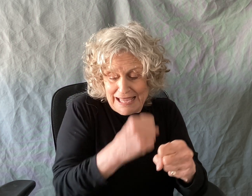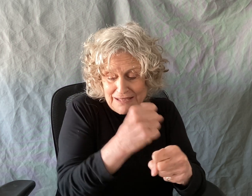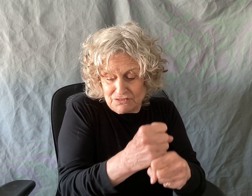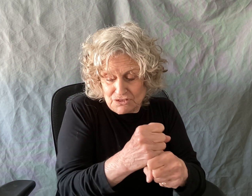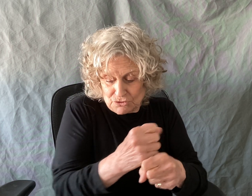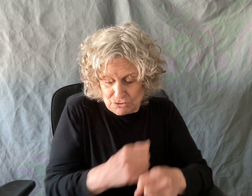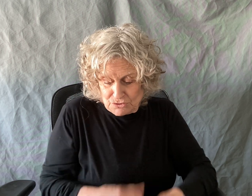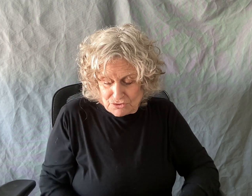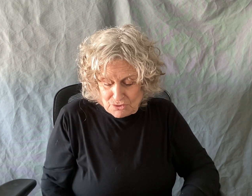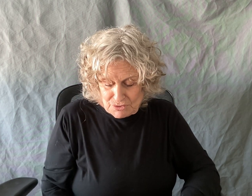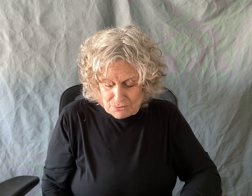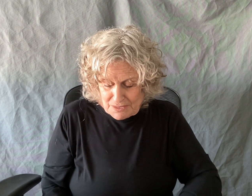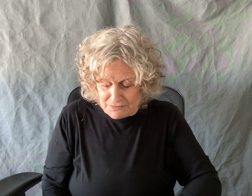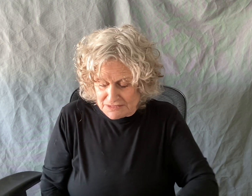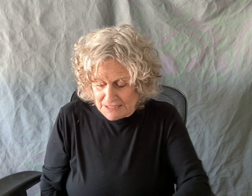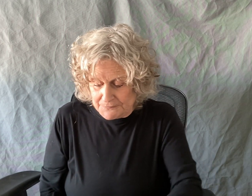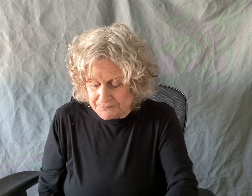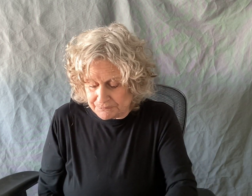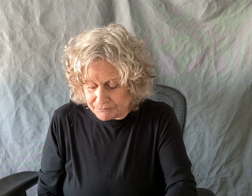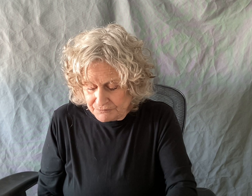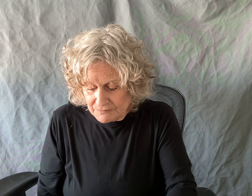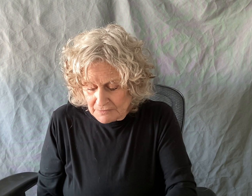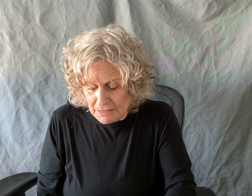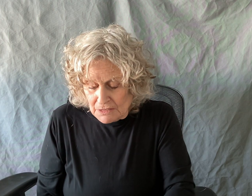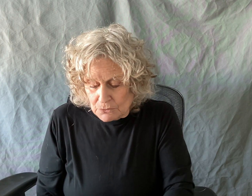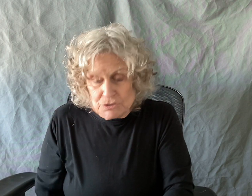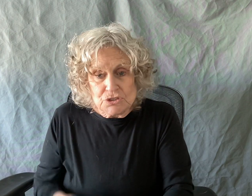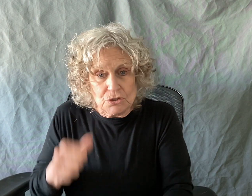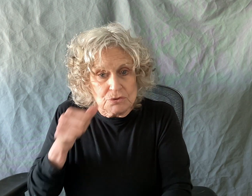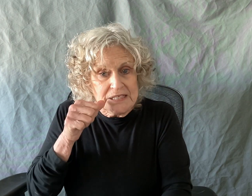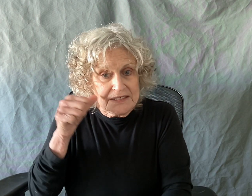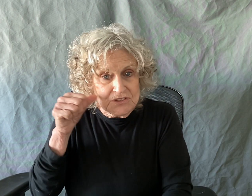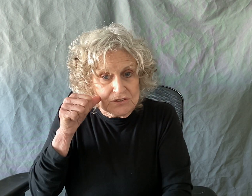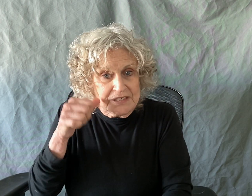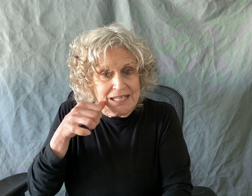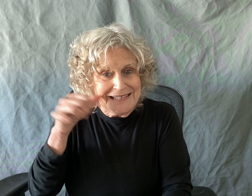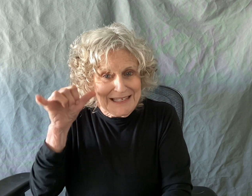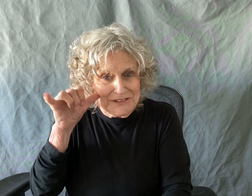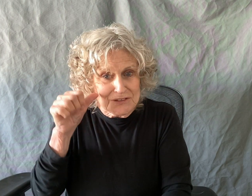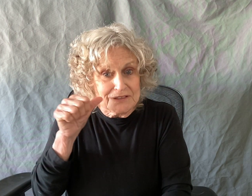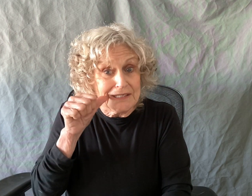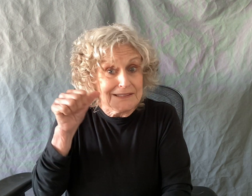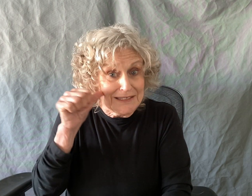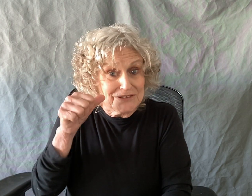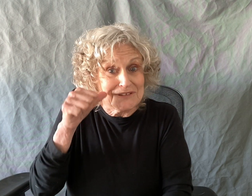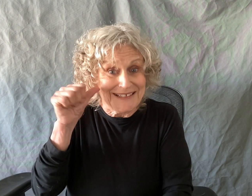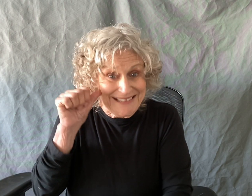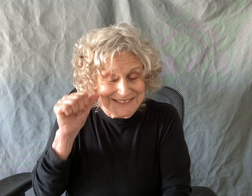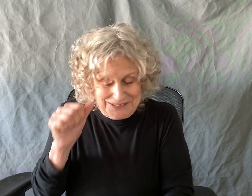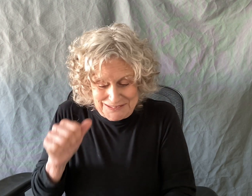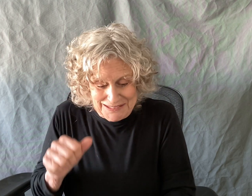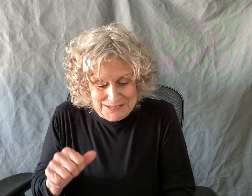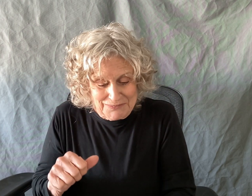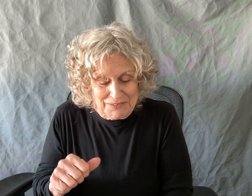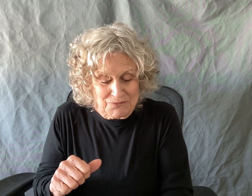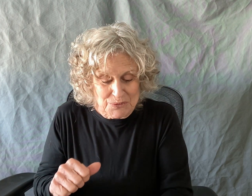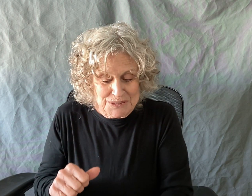and the earth going around the sun. We showed yesterday. So you've got 4